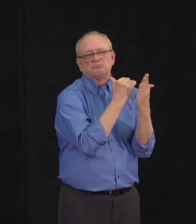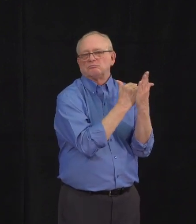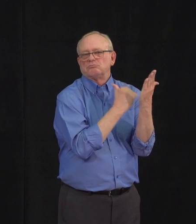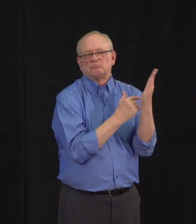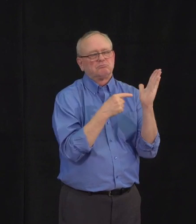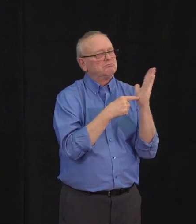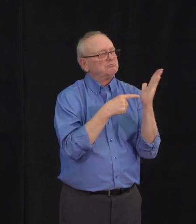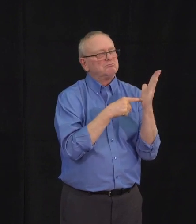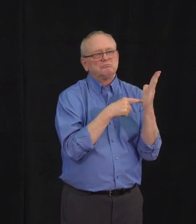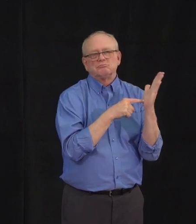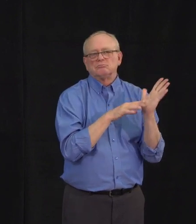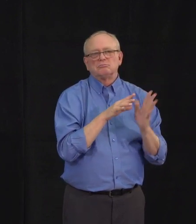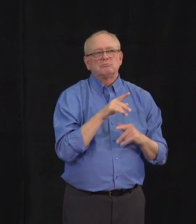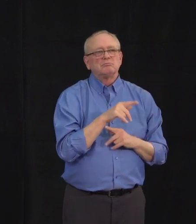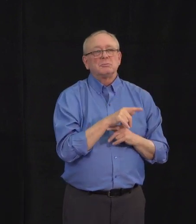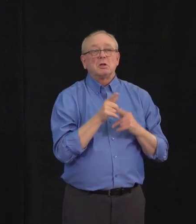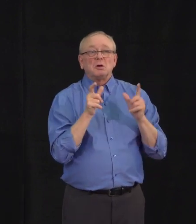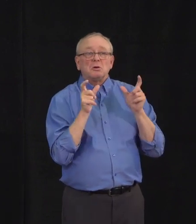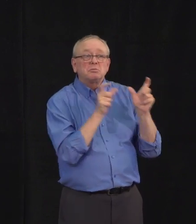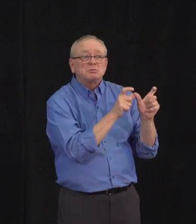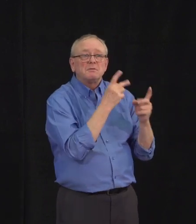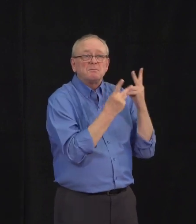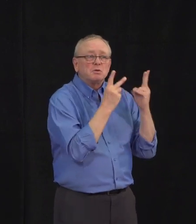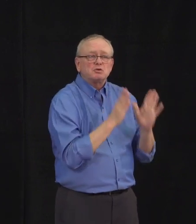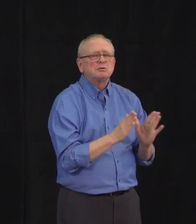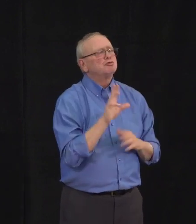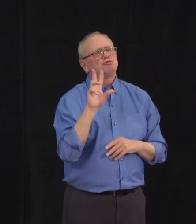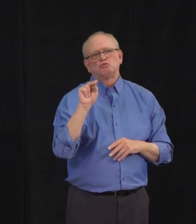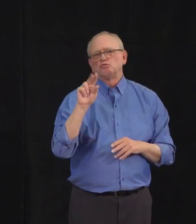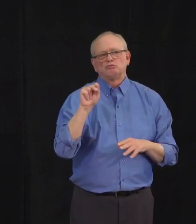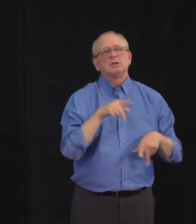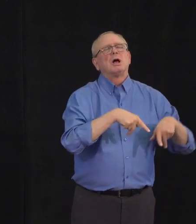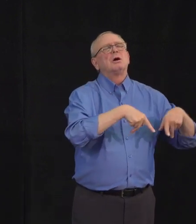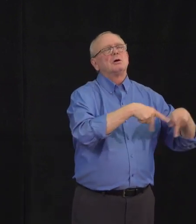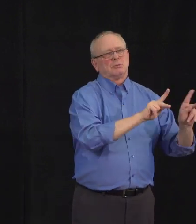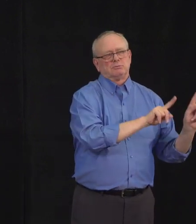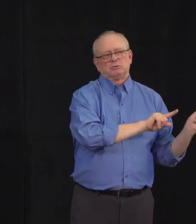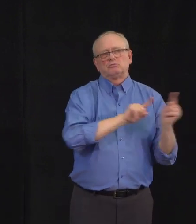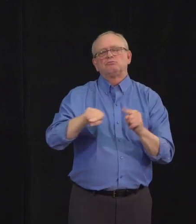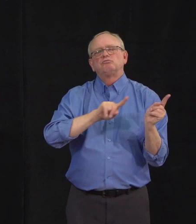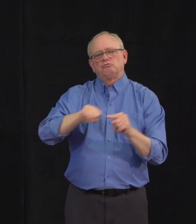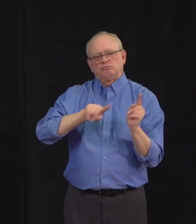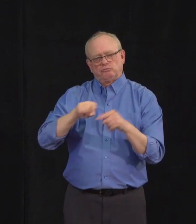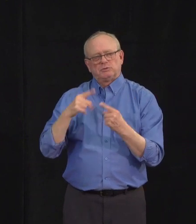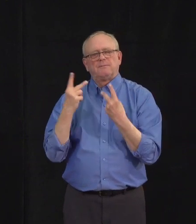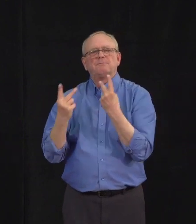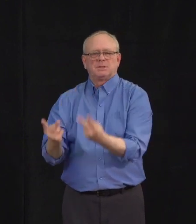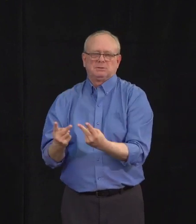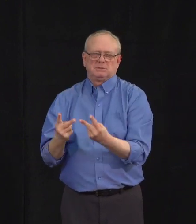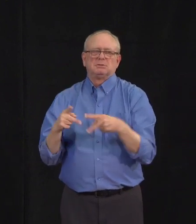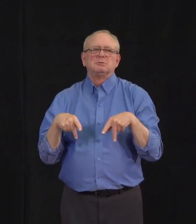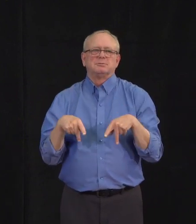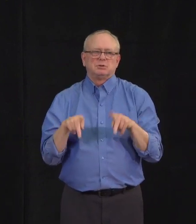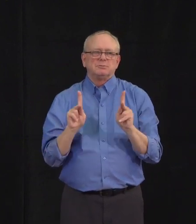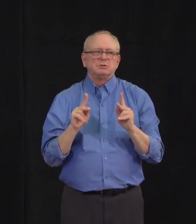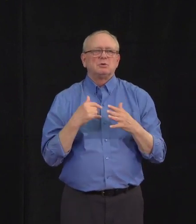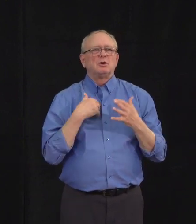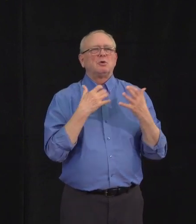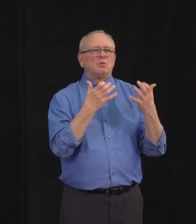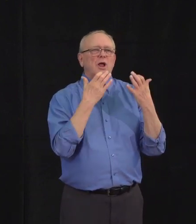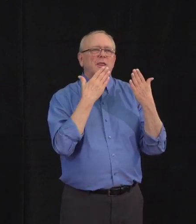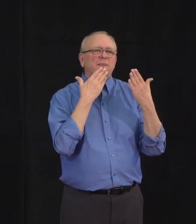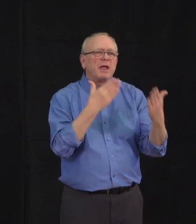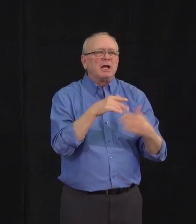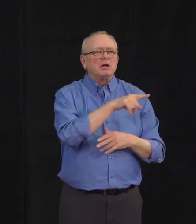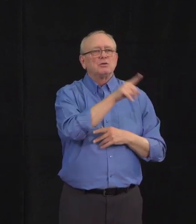settings. I'd like to thank the Alberta Health Advocate for bringing this important issue to my attention and for continuing to advocate